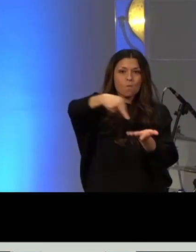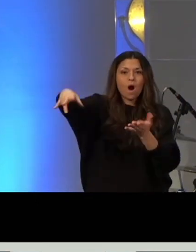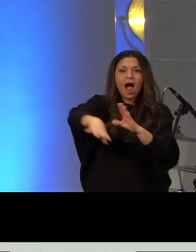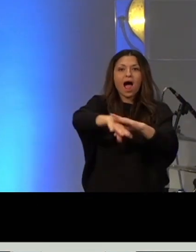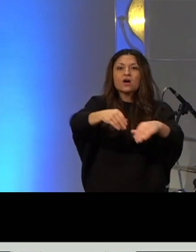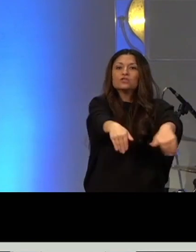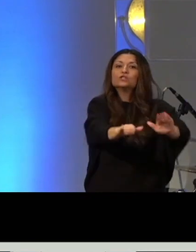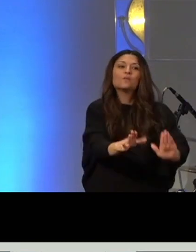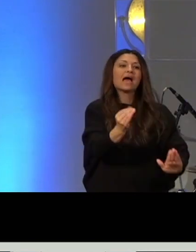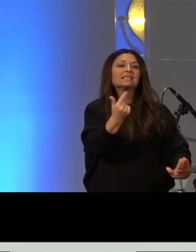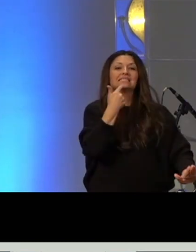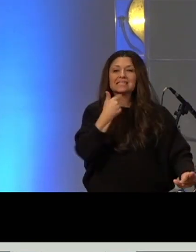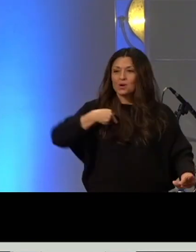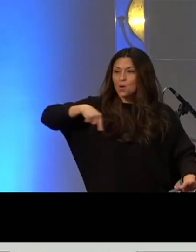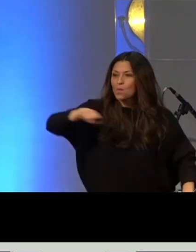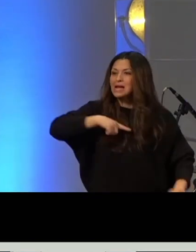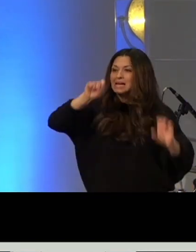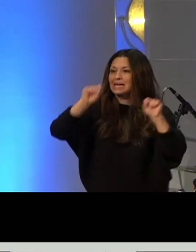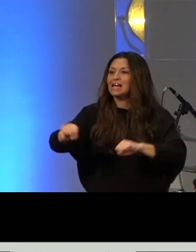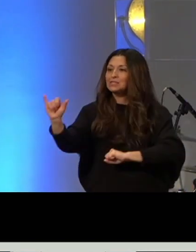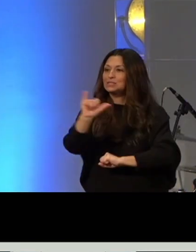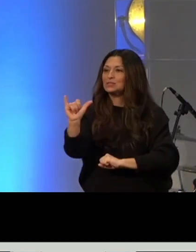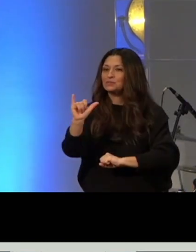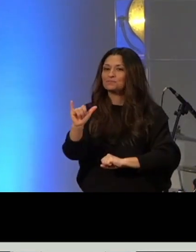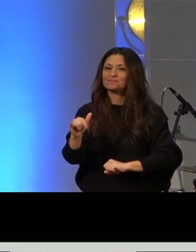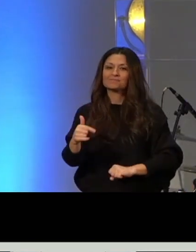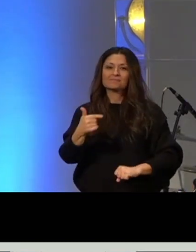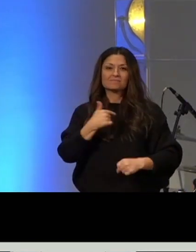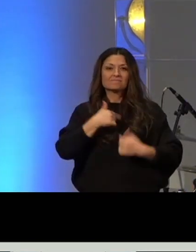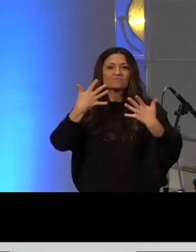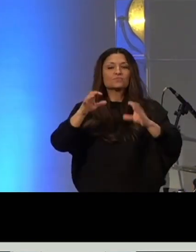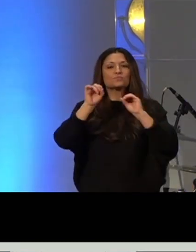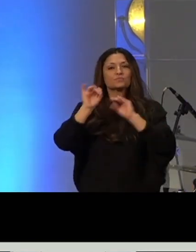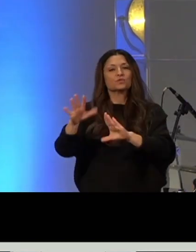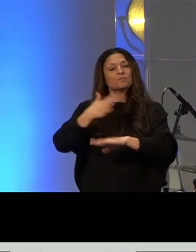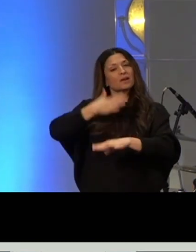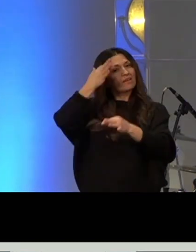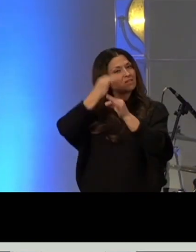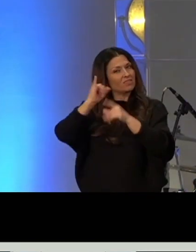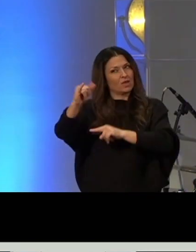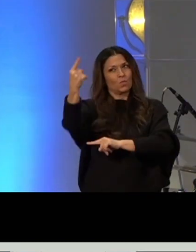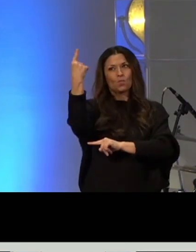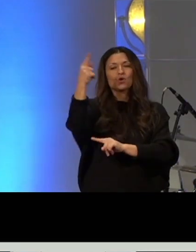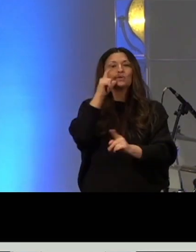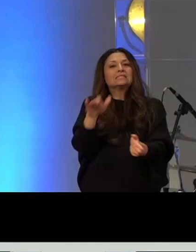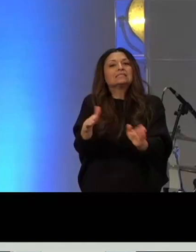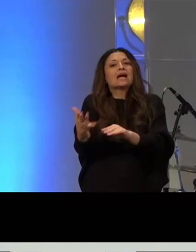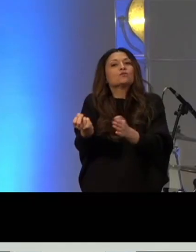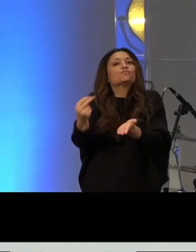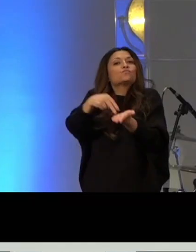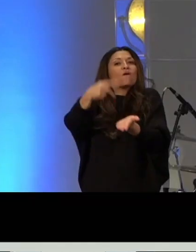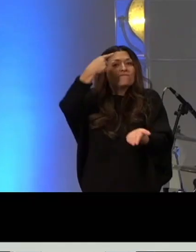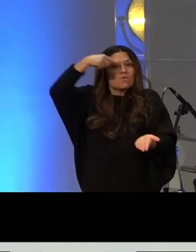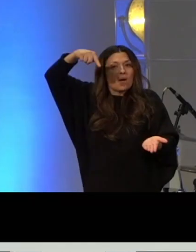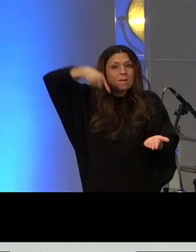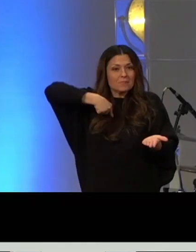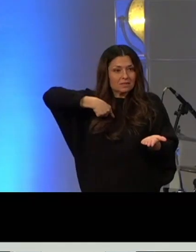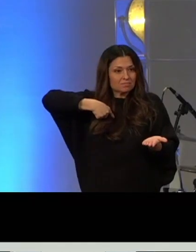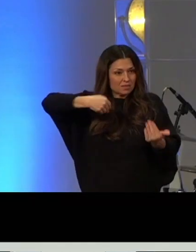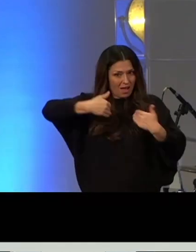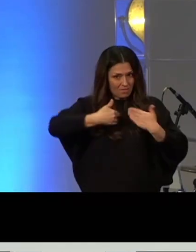tomb and said, we could too. I have put my faith in the one who died and rose for me. Have